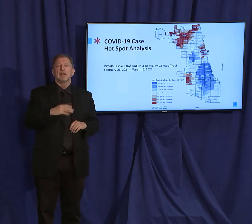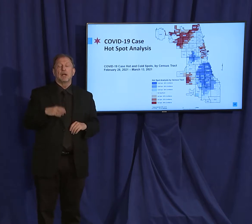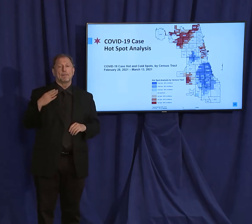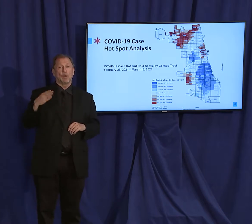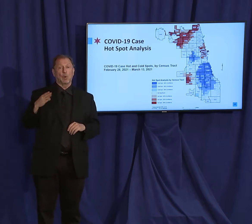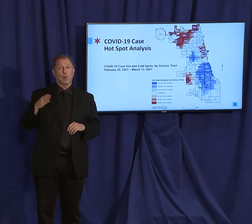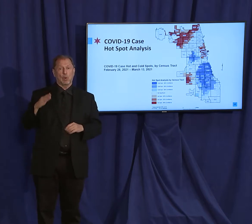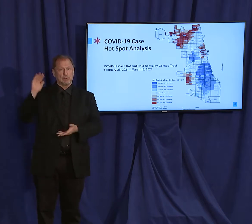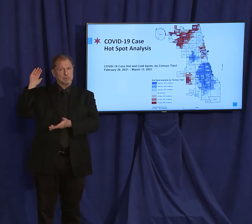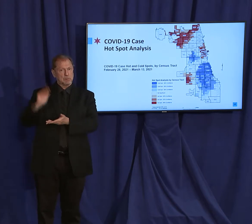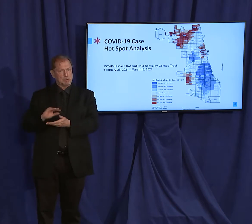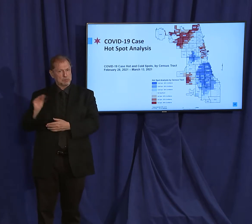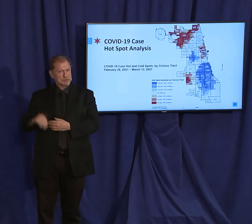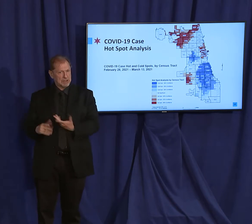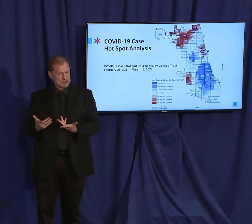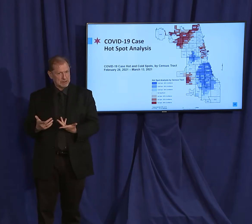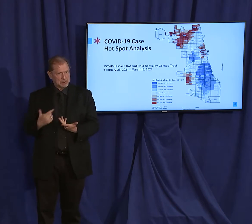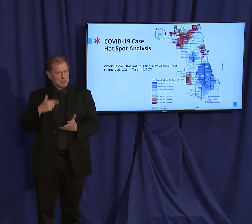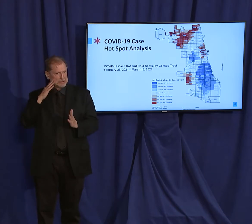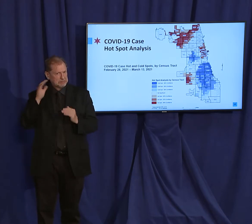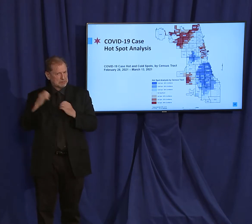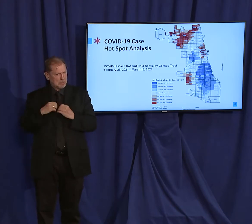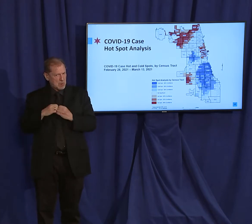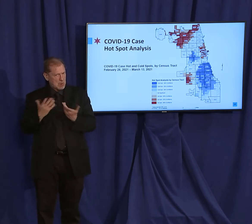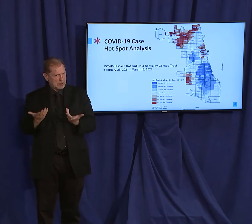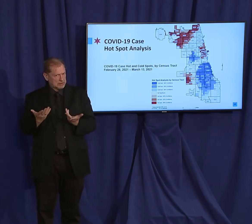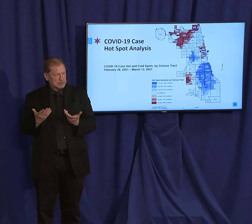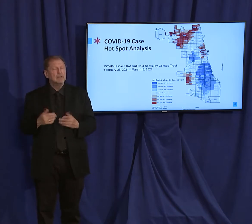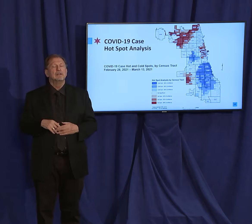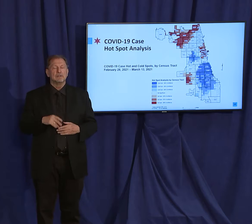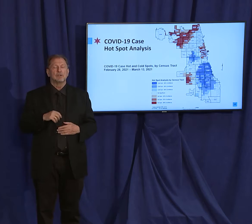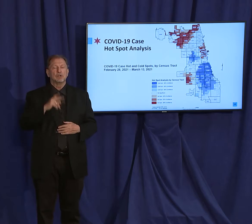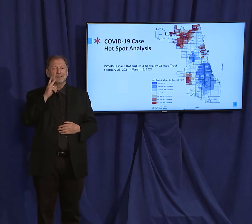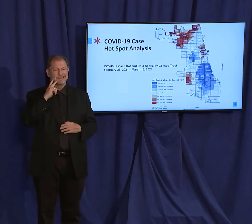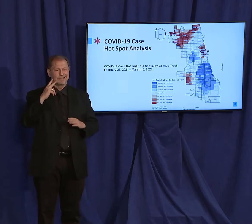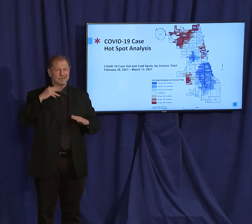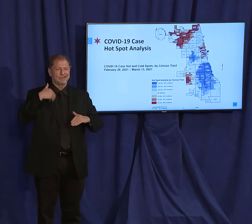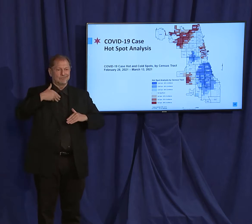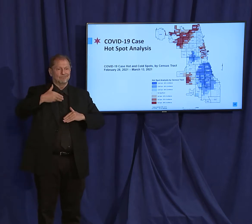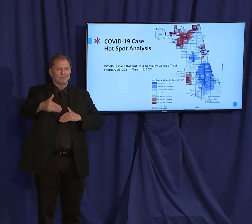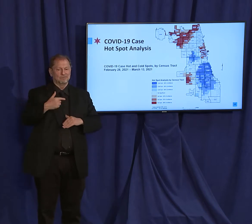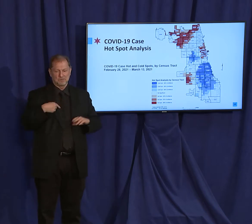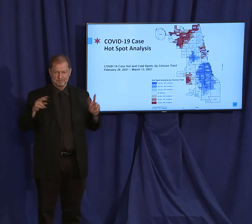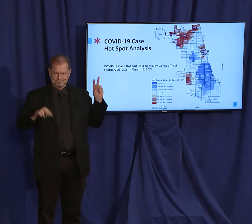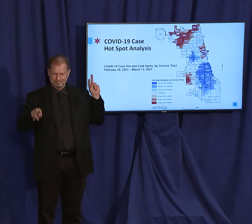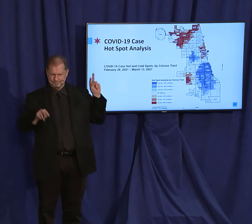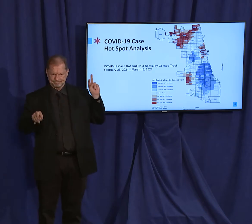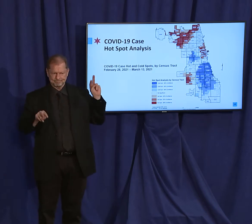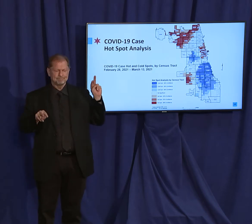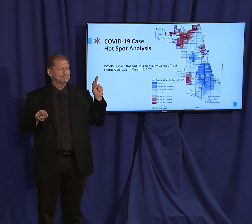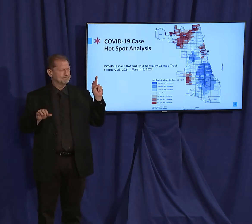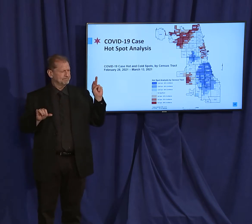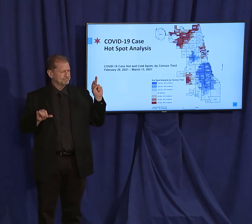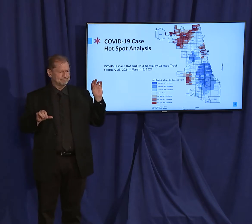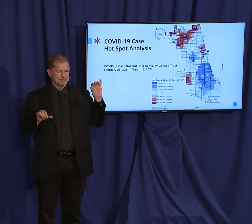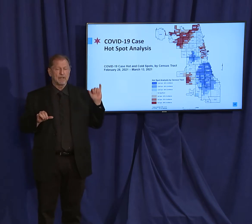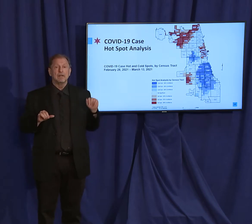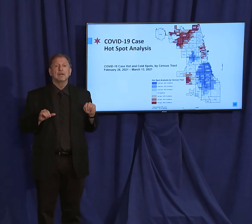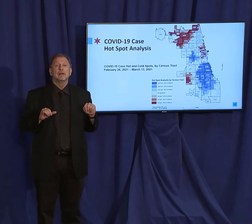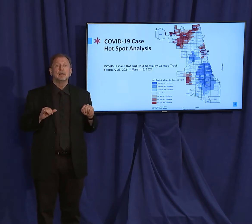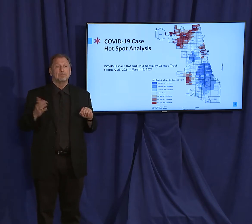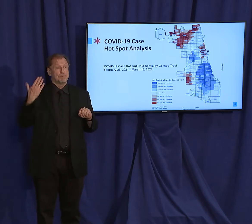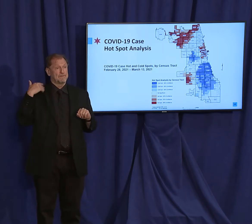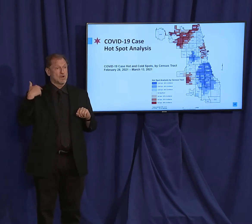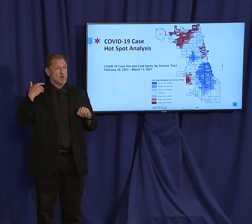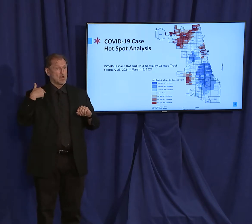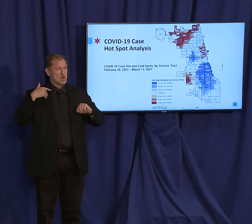would expect based on population. We've been following this week after week. But you can see this is also looking a little different than what we've been seeing